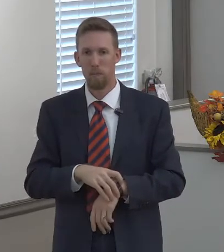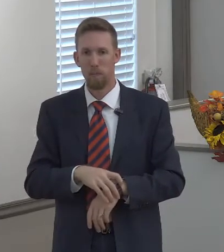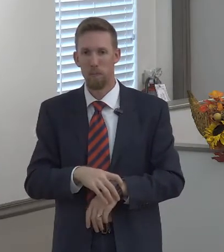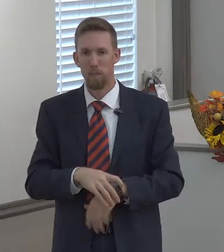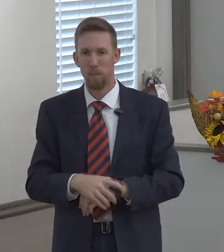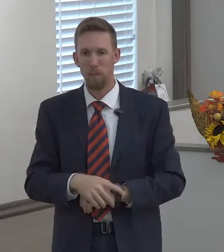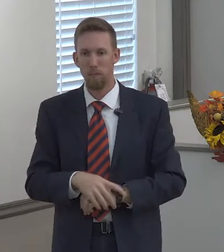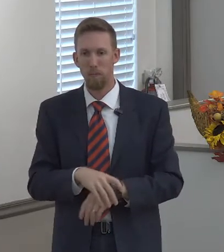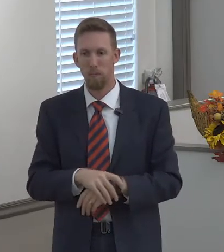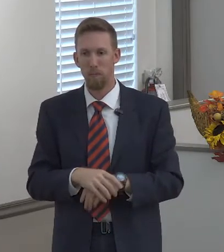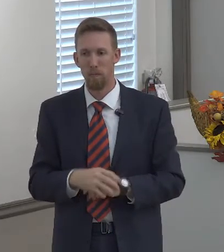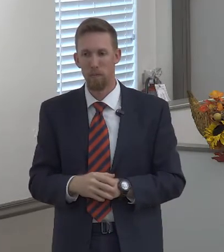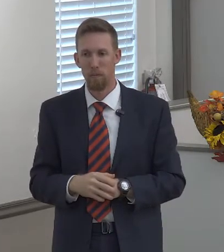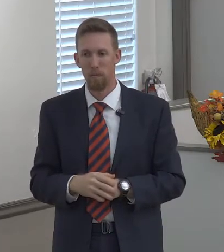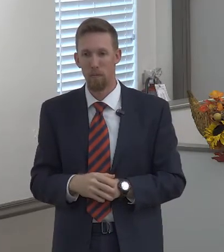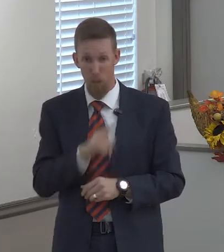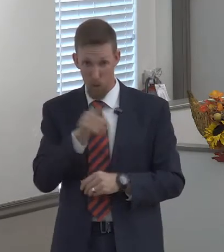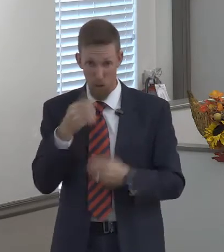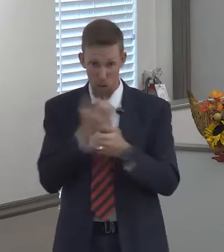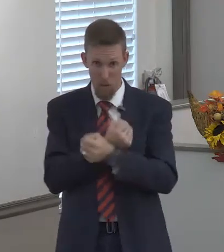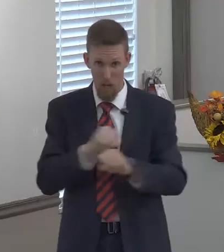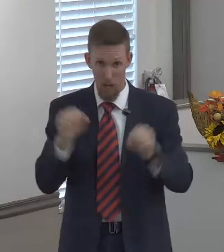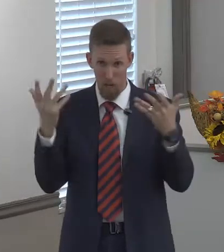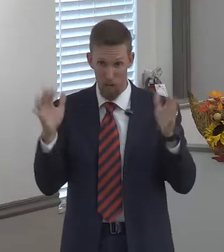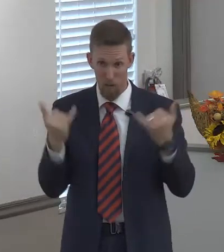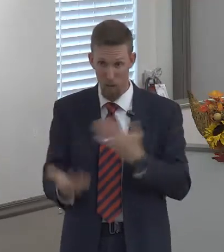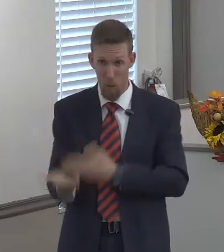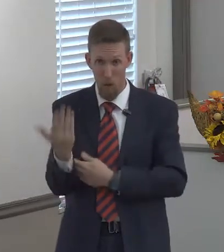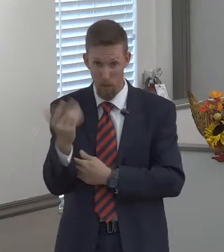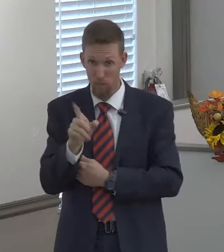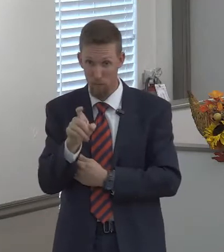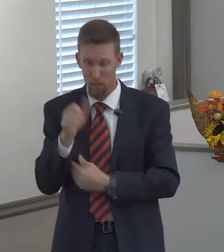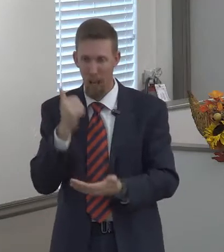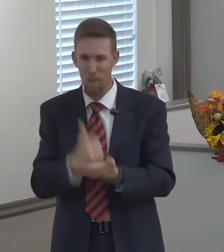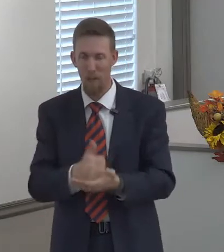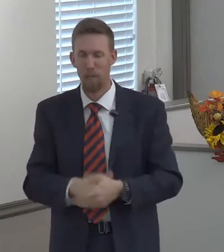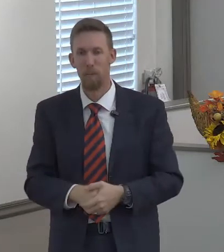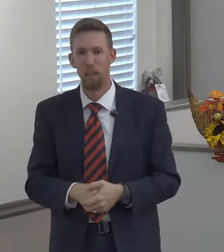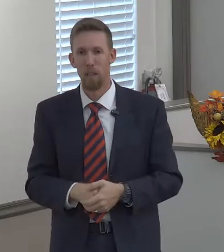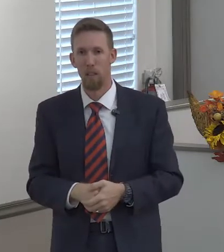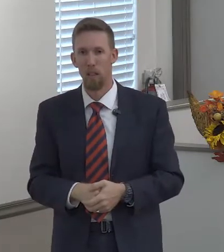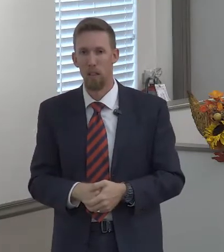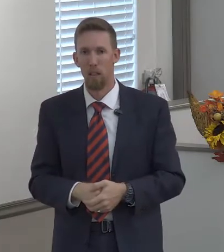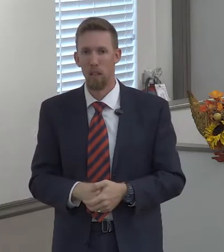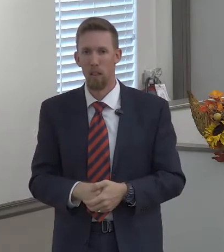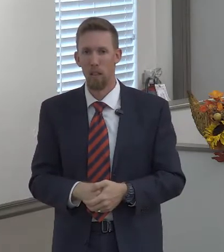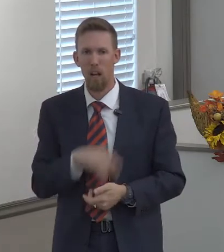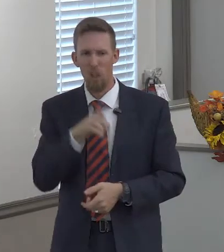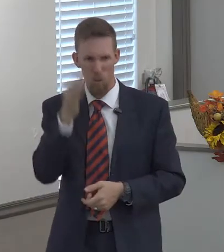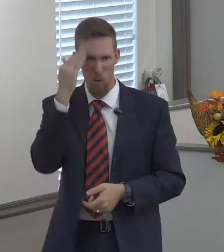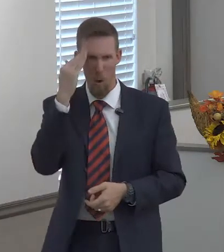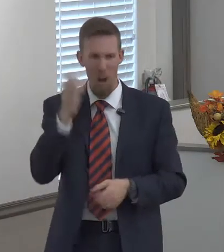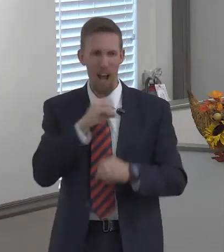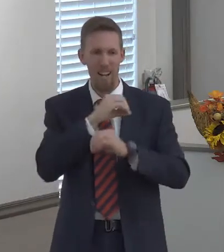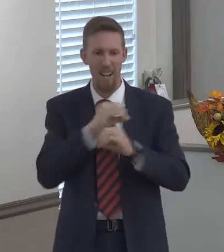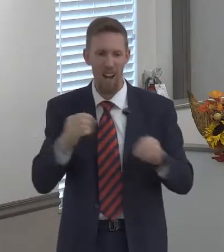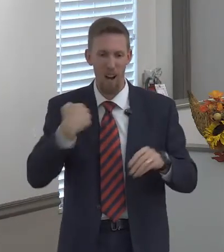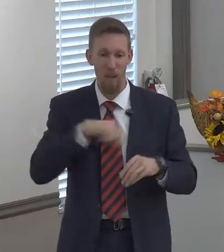I'm not so sure that just doing this annually is what we should do. Maybe we ought to do it quarterly.